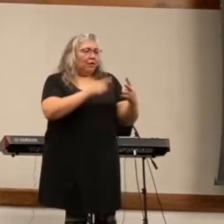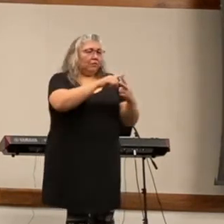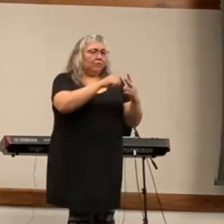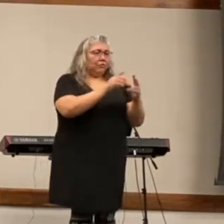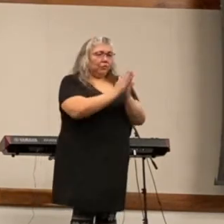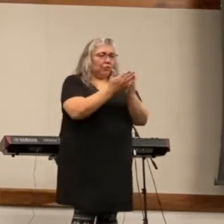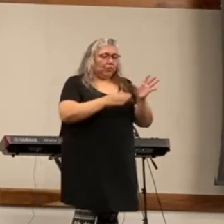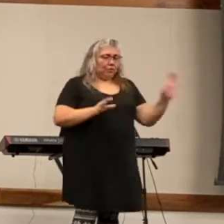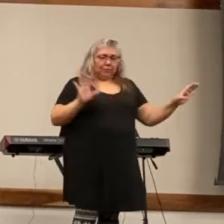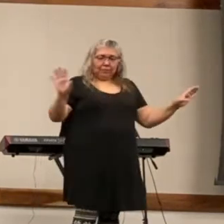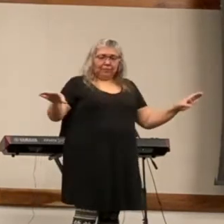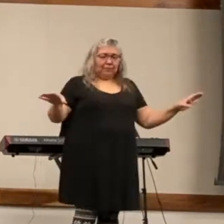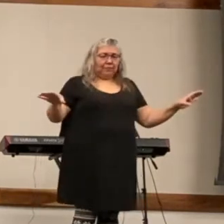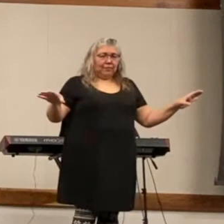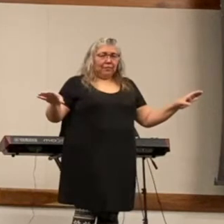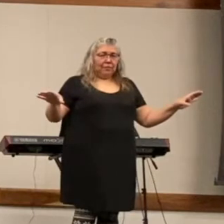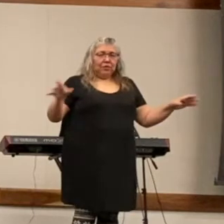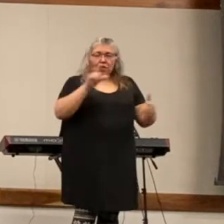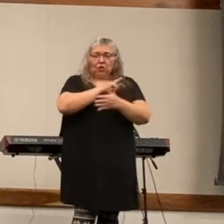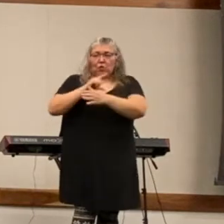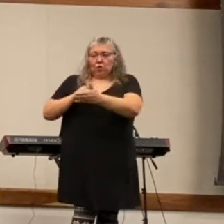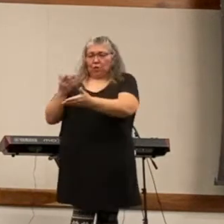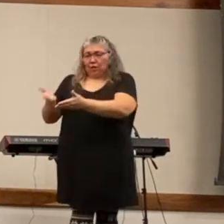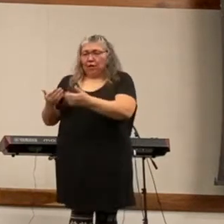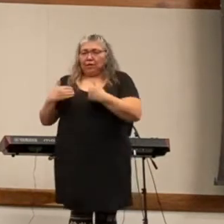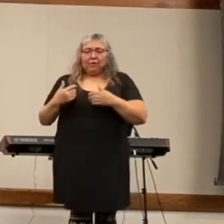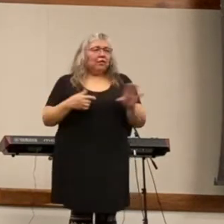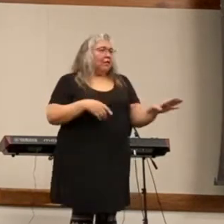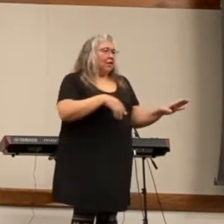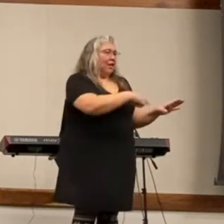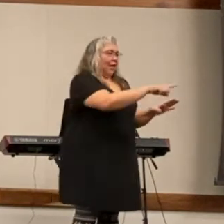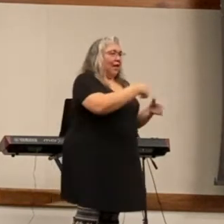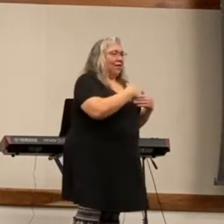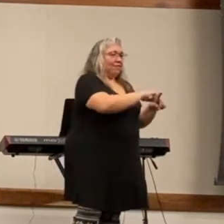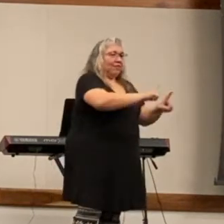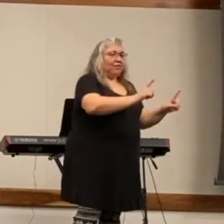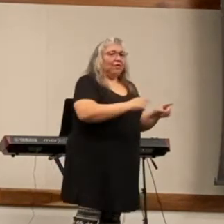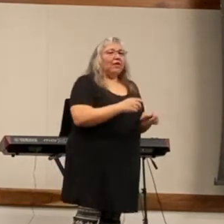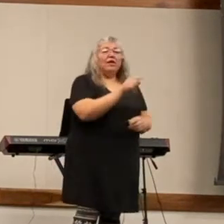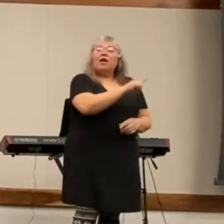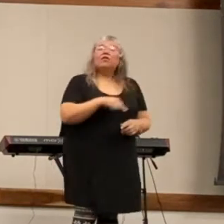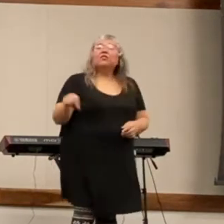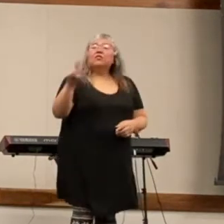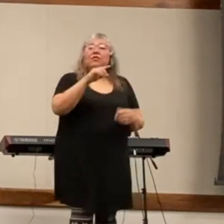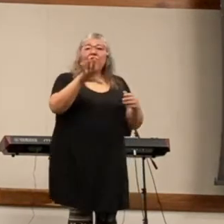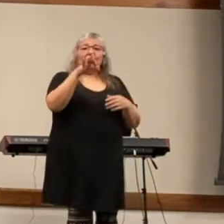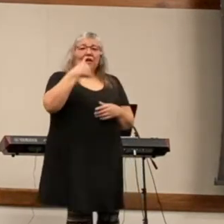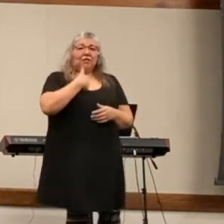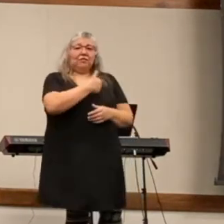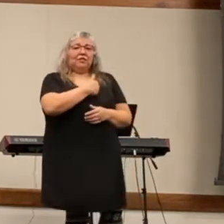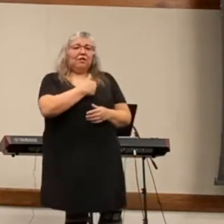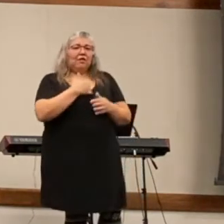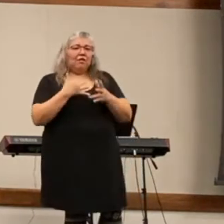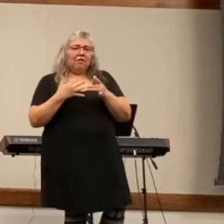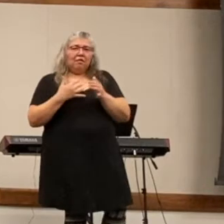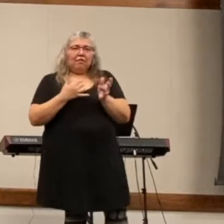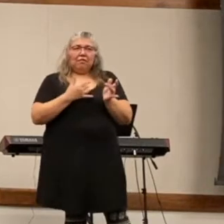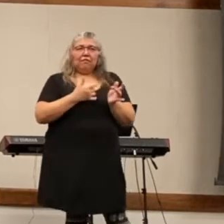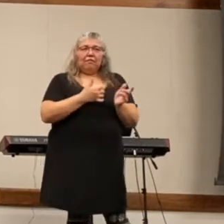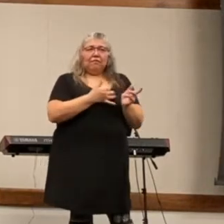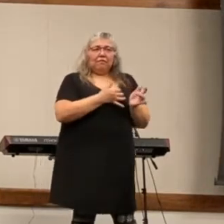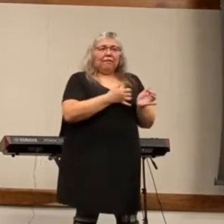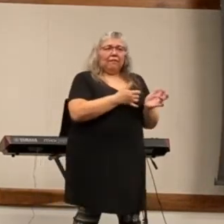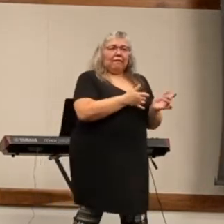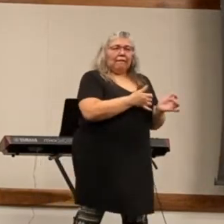playbook than what the Lord has. And sometimes, you and I, us, we find ourselves following the playbook of the